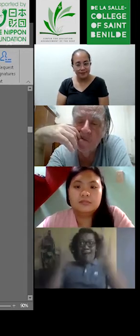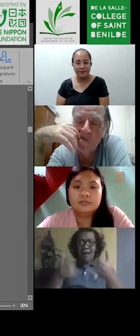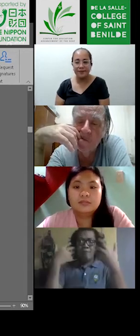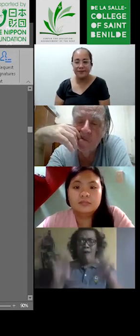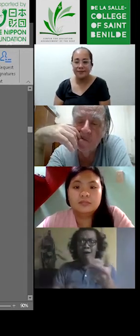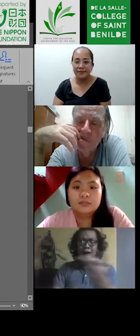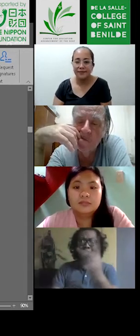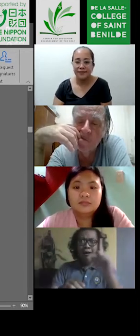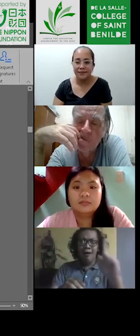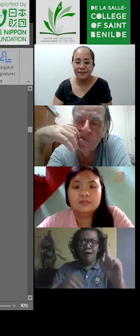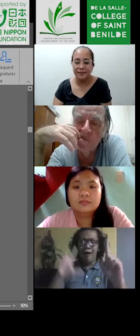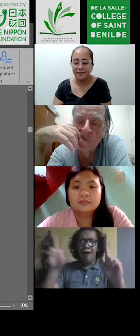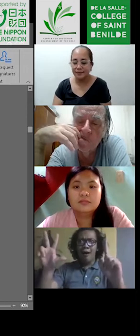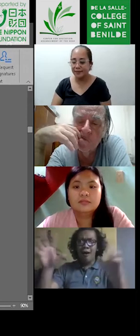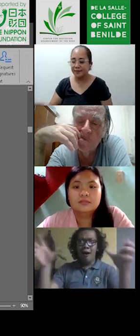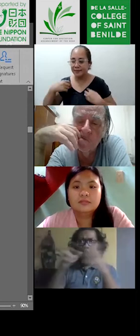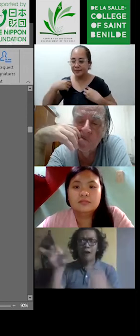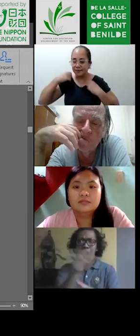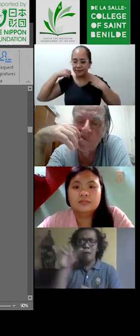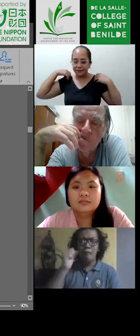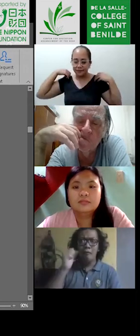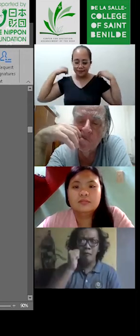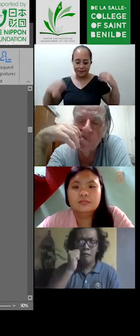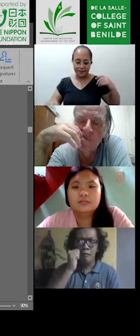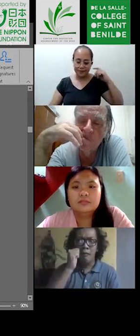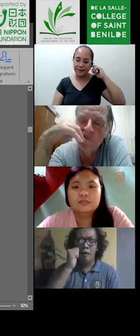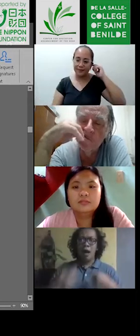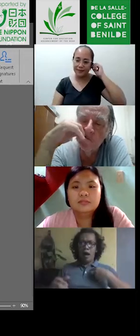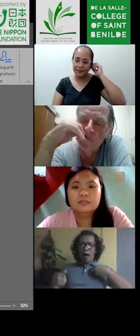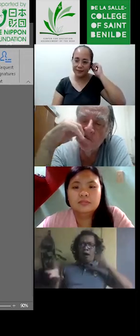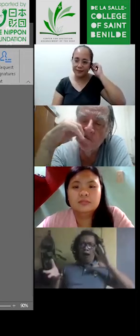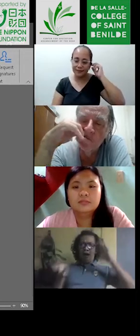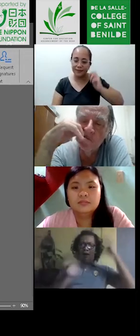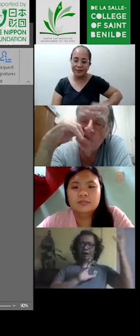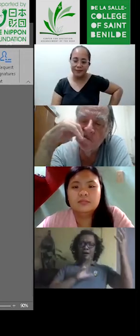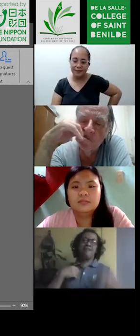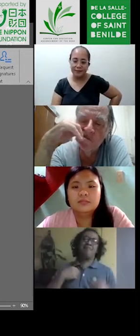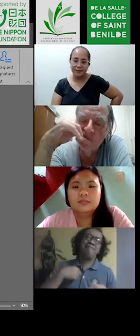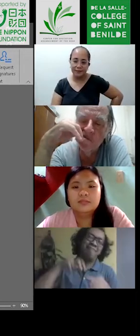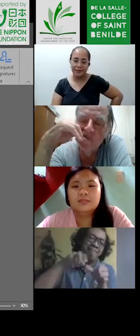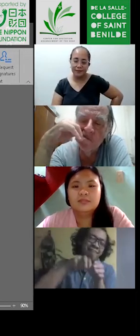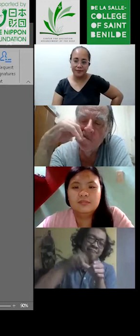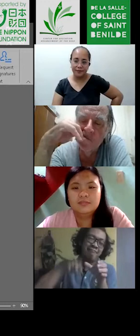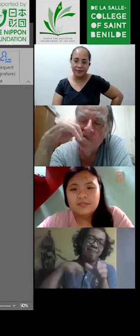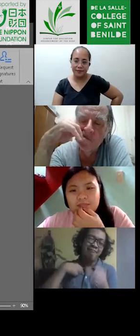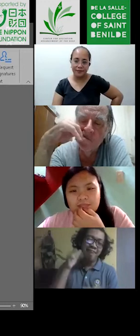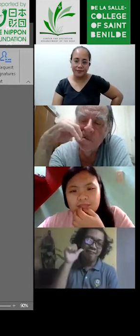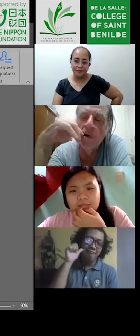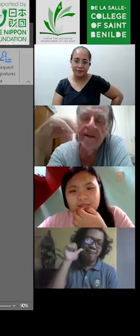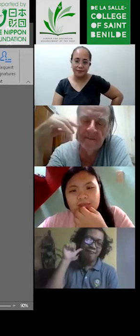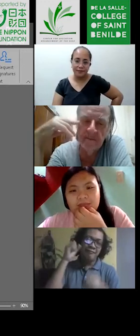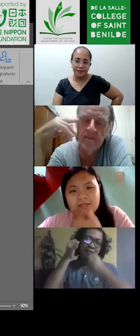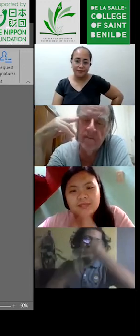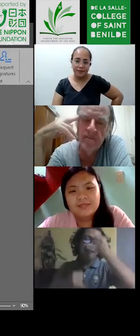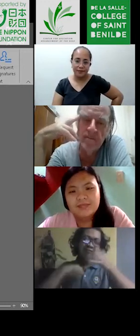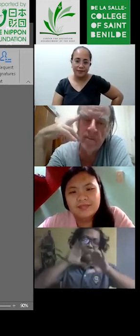Based on the picture, because the yesterday, so going back to the same side of A,